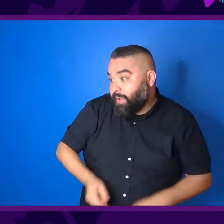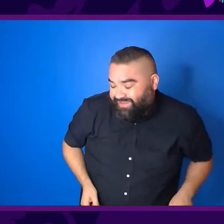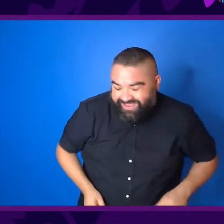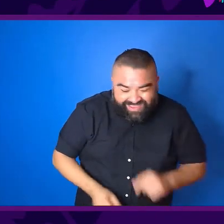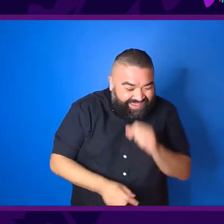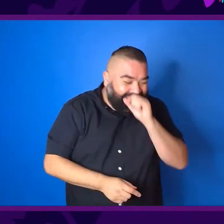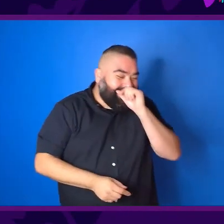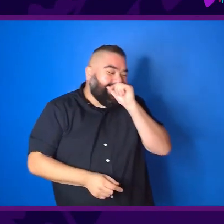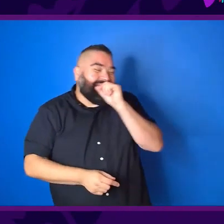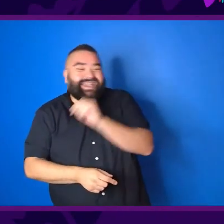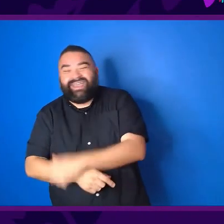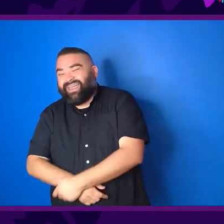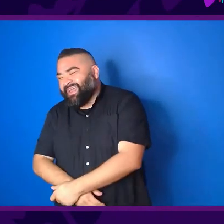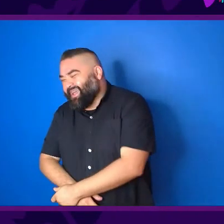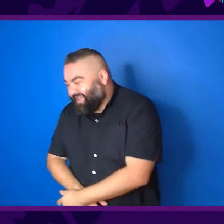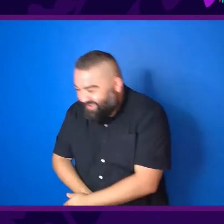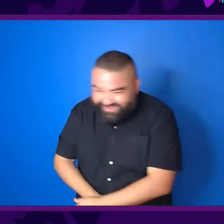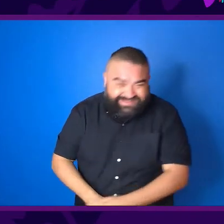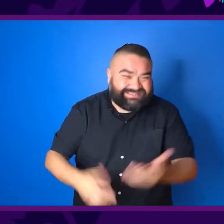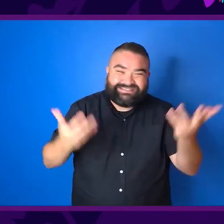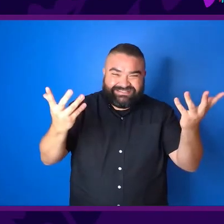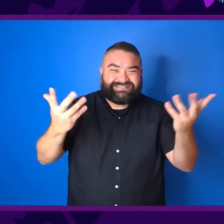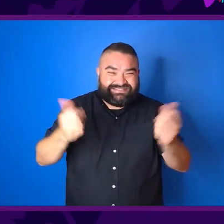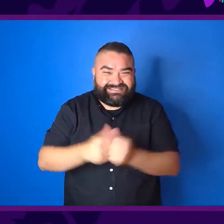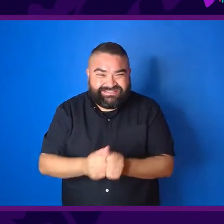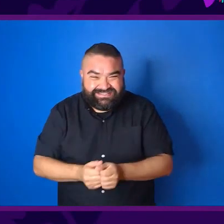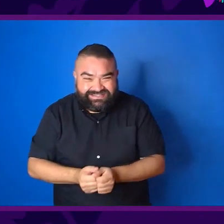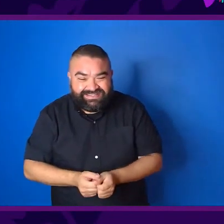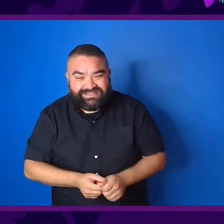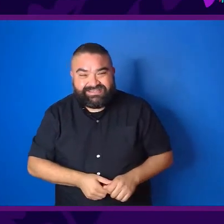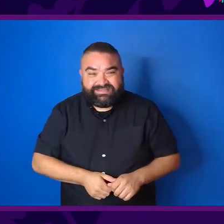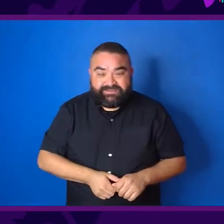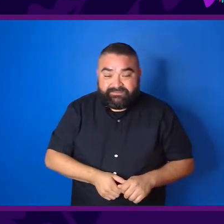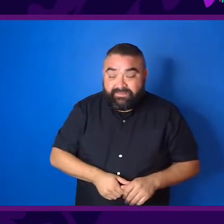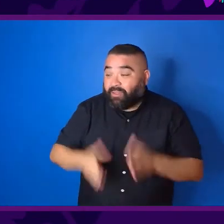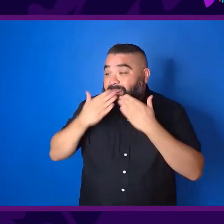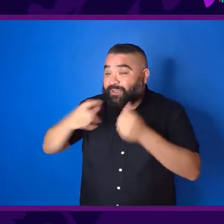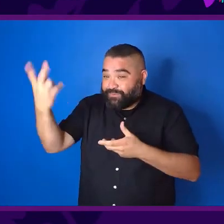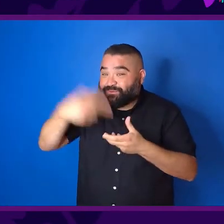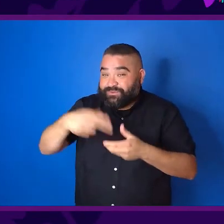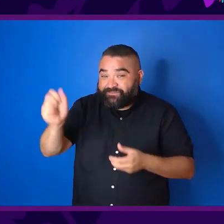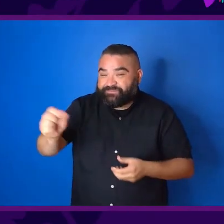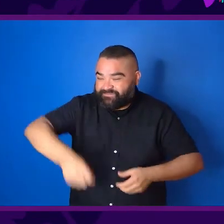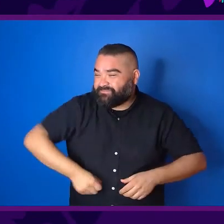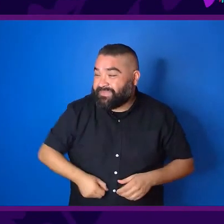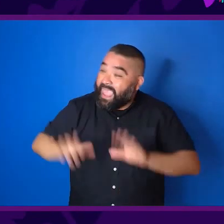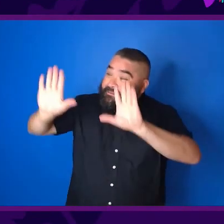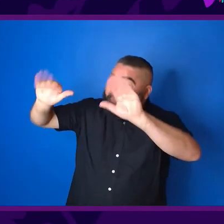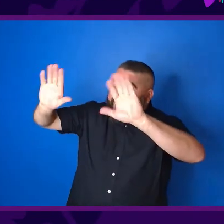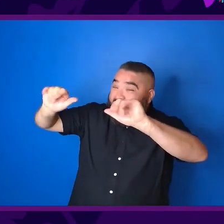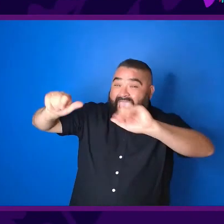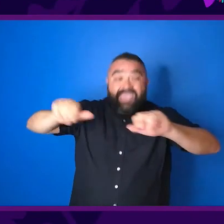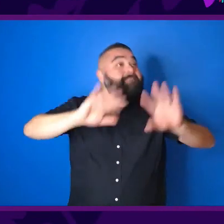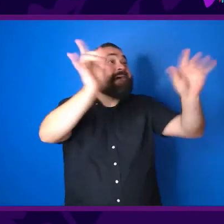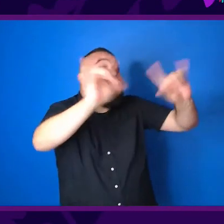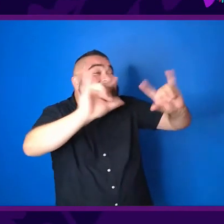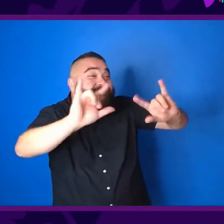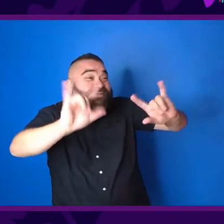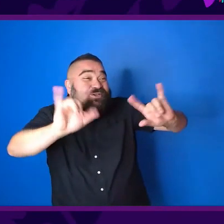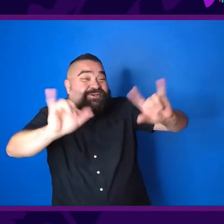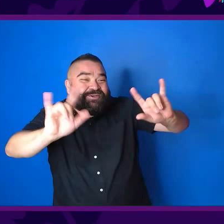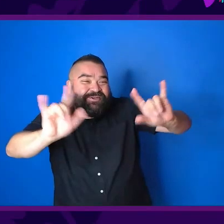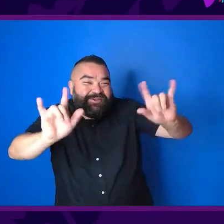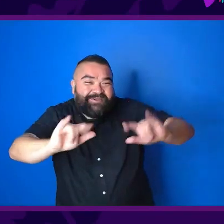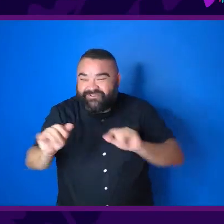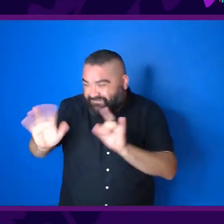Hey, Eva, thank you so much. I hope I get to see you in person soon. Bye, you guys. Love you. Happy birthday.